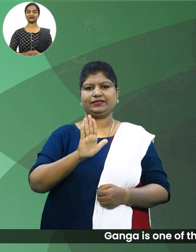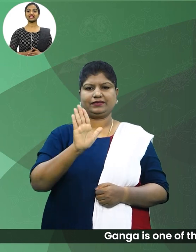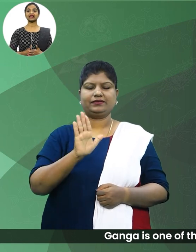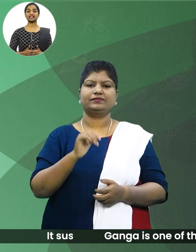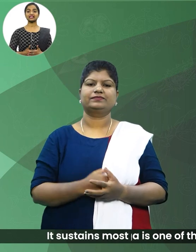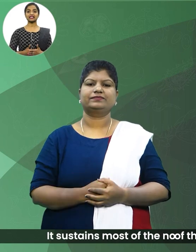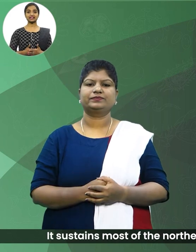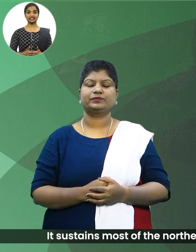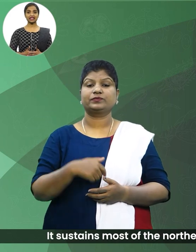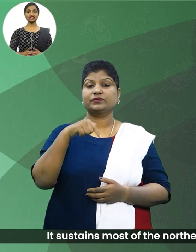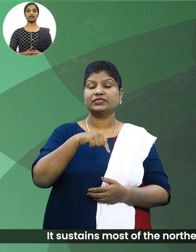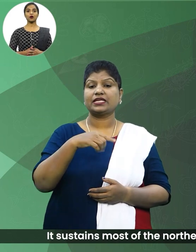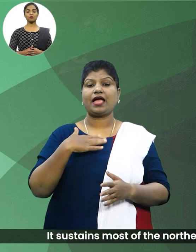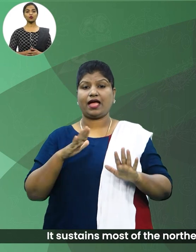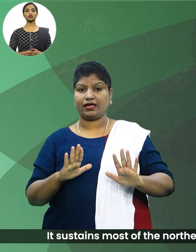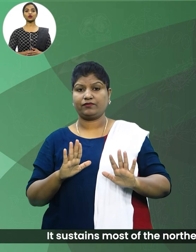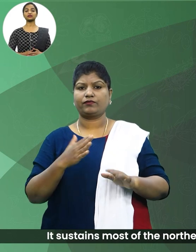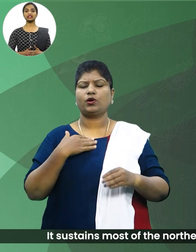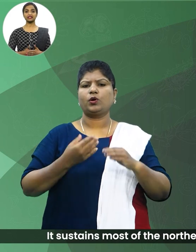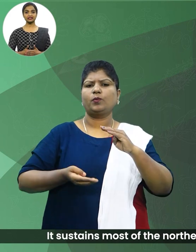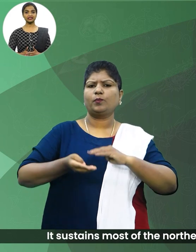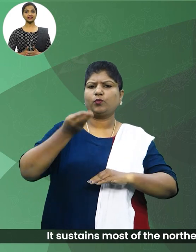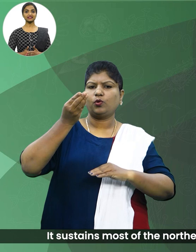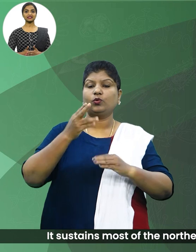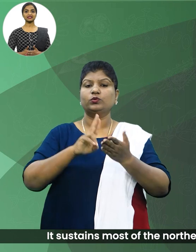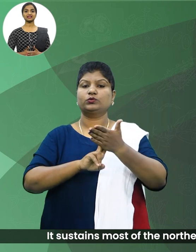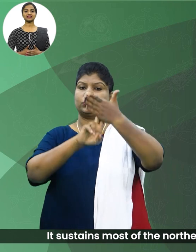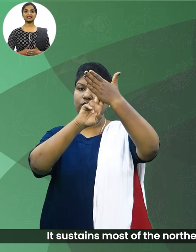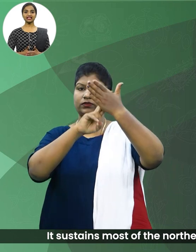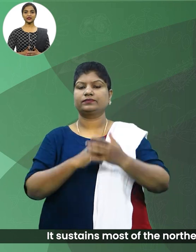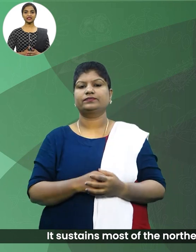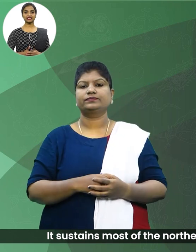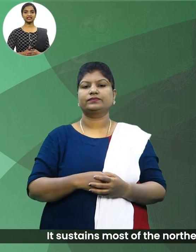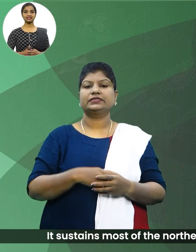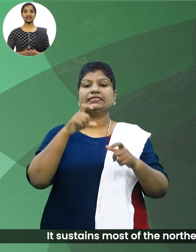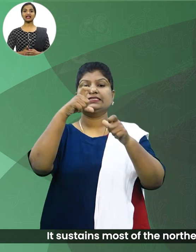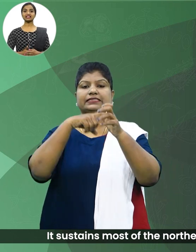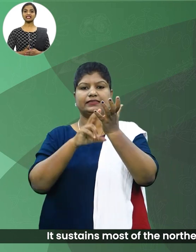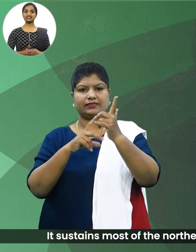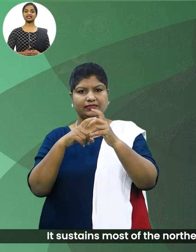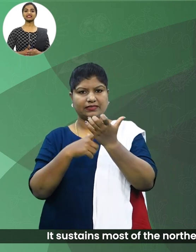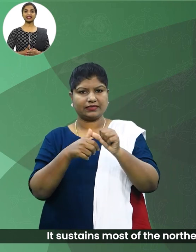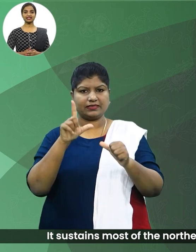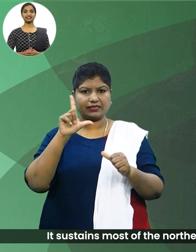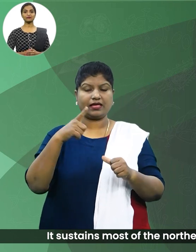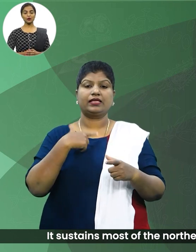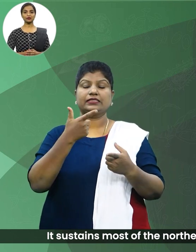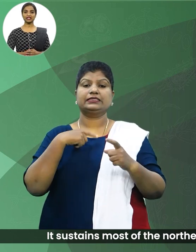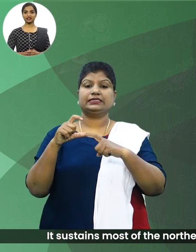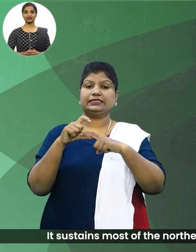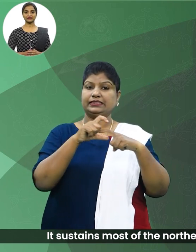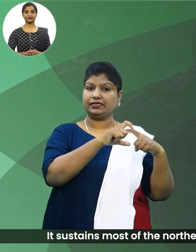It sustains most of the northern, central and eastern Indian